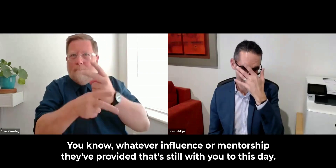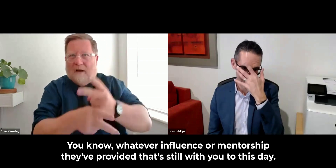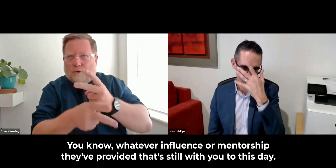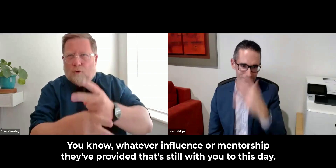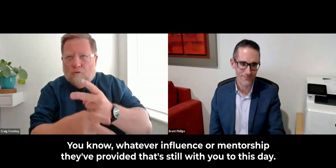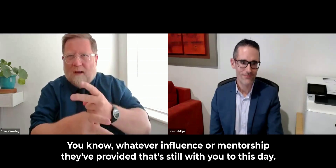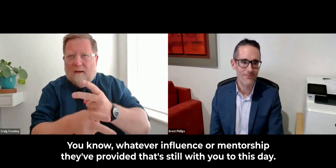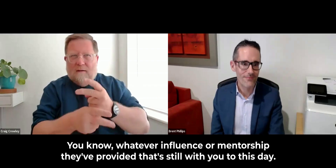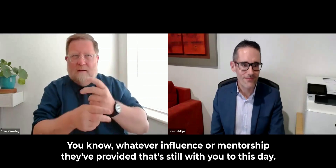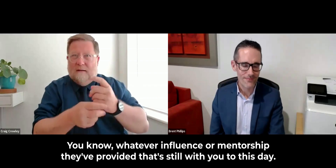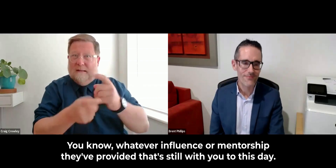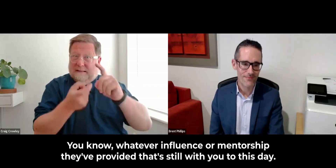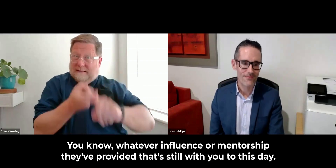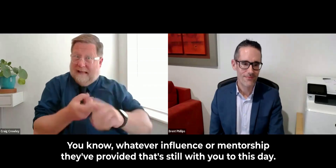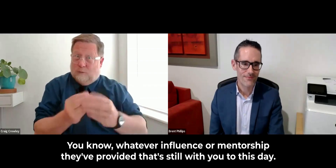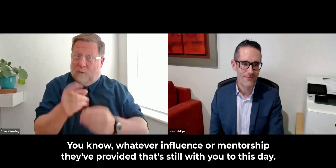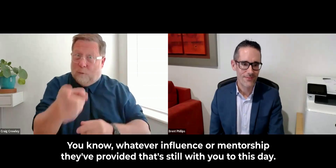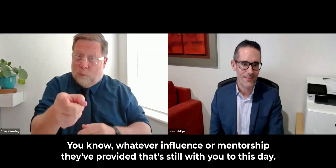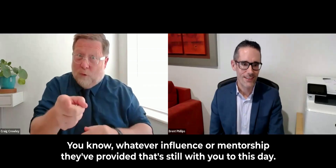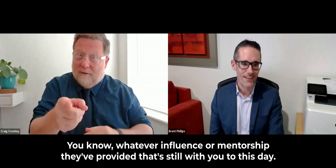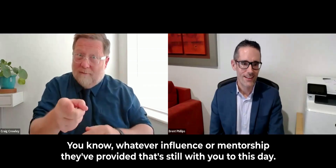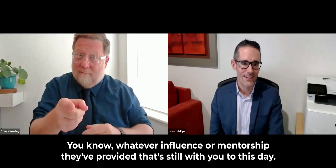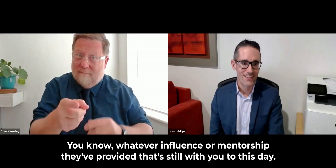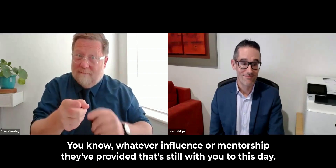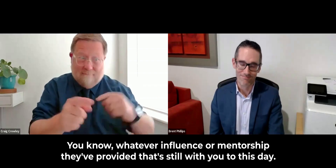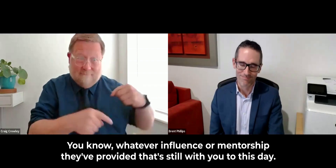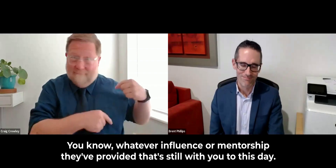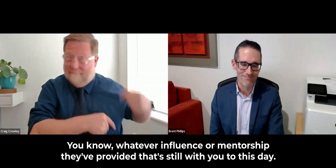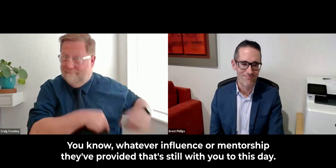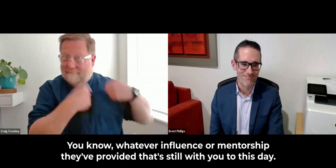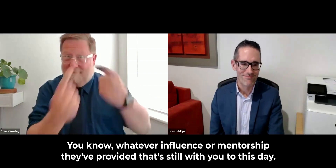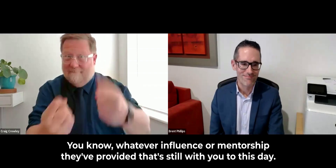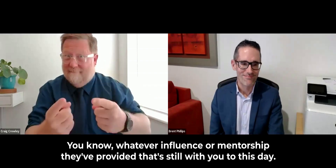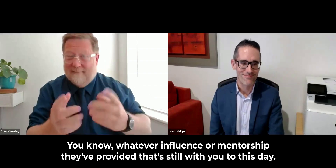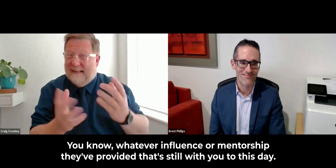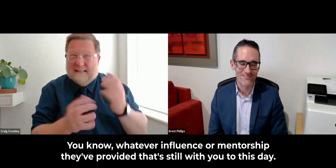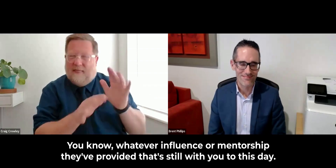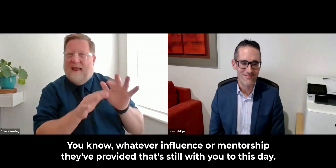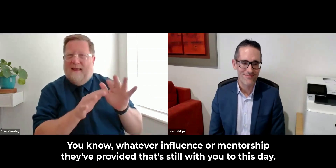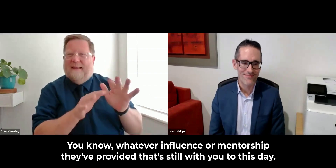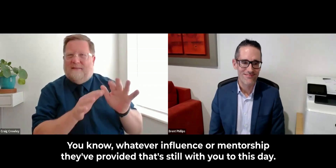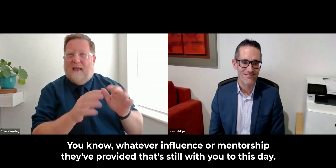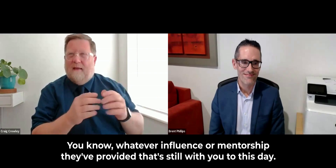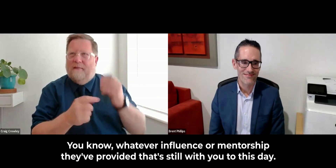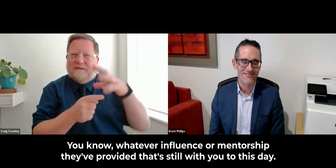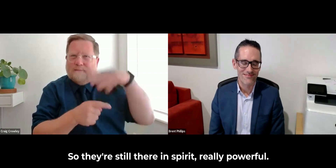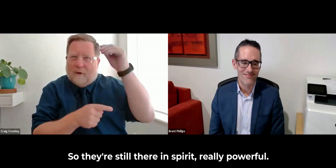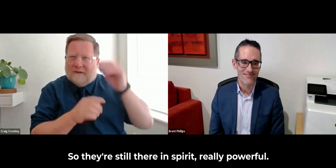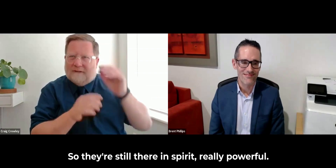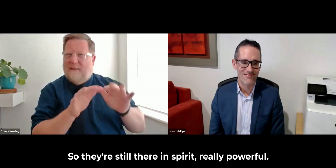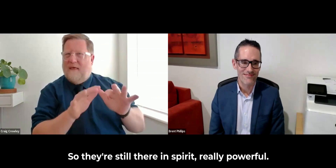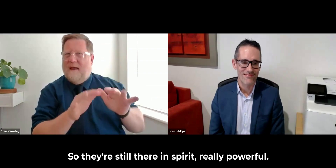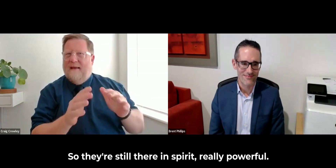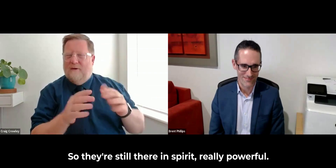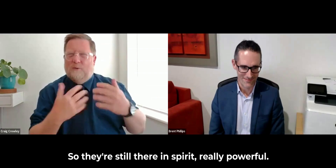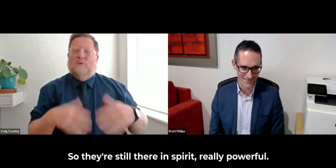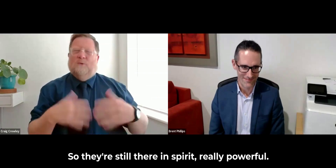Whatever influence or mentorship they've provided, that's still with you to this day. So they're still there in